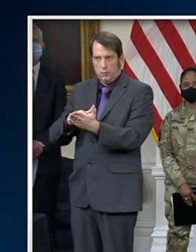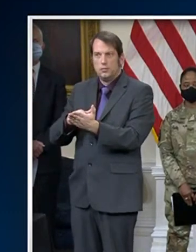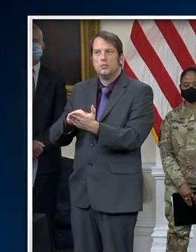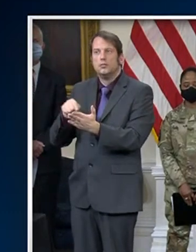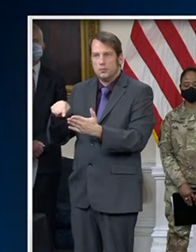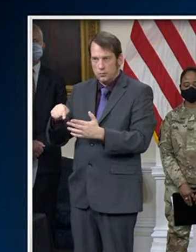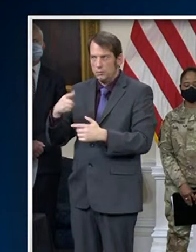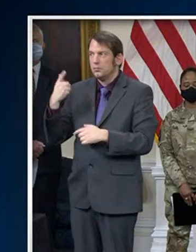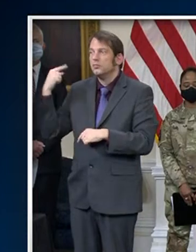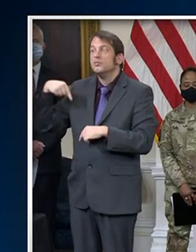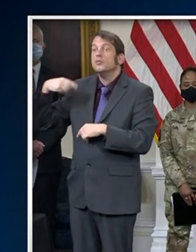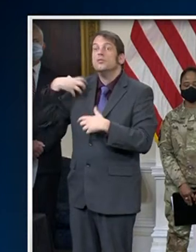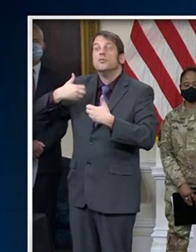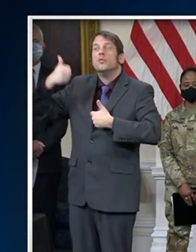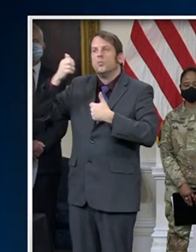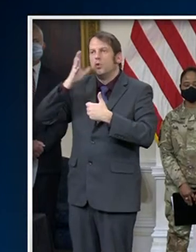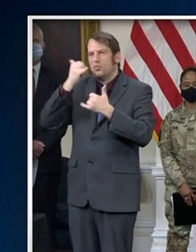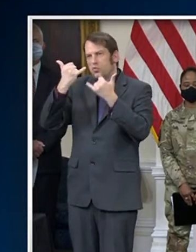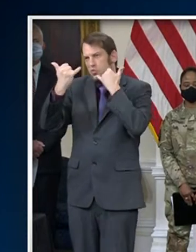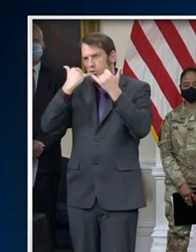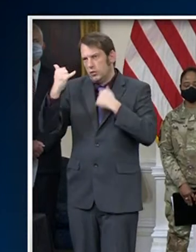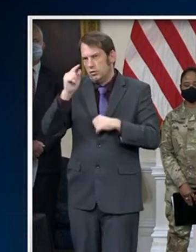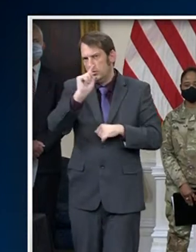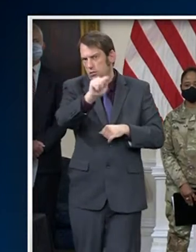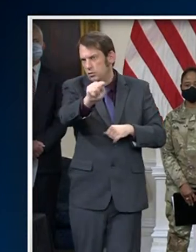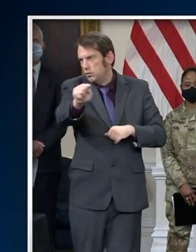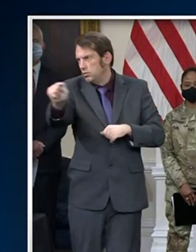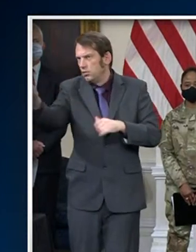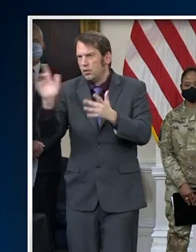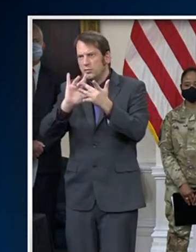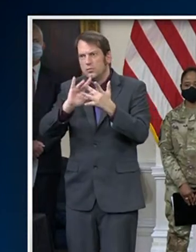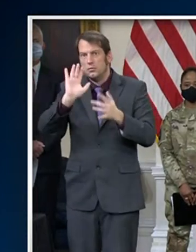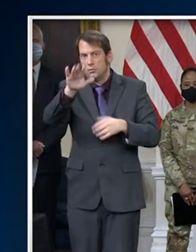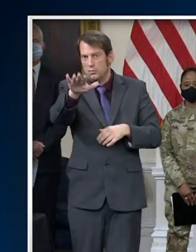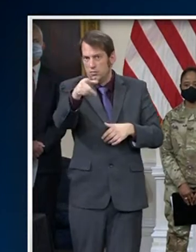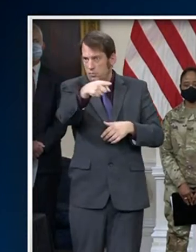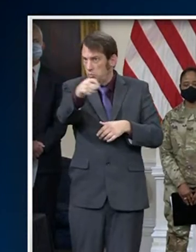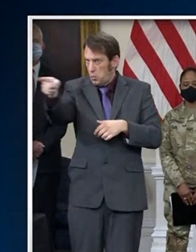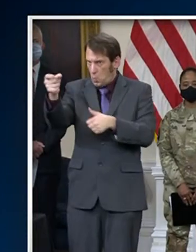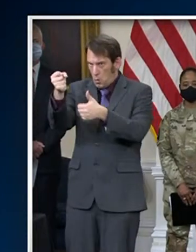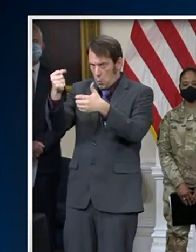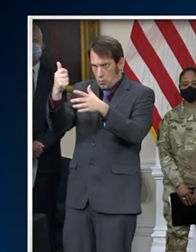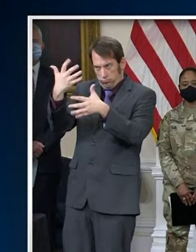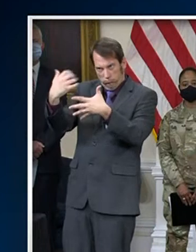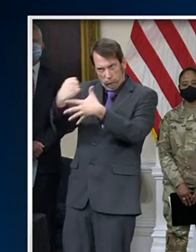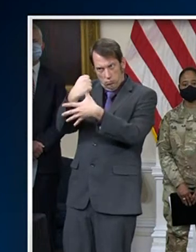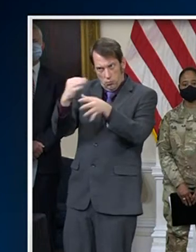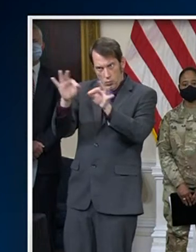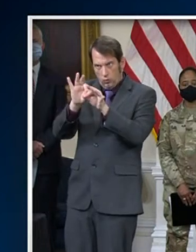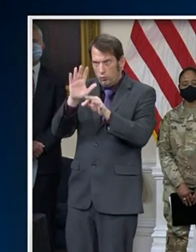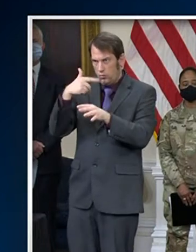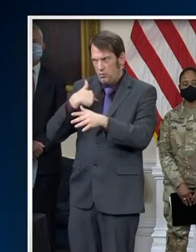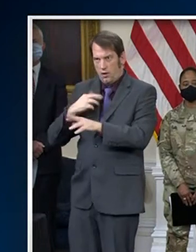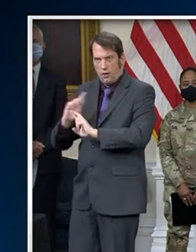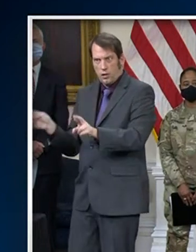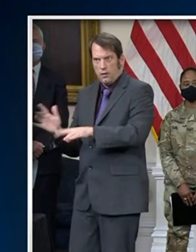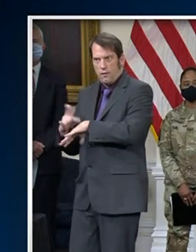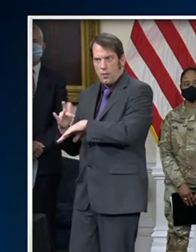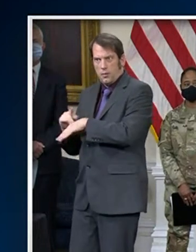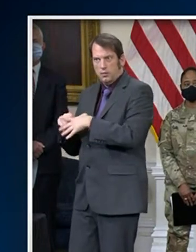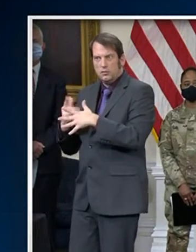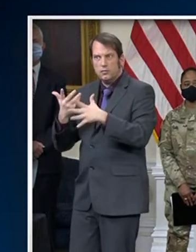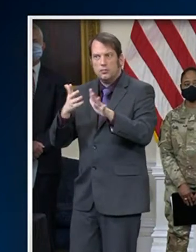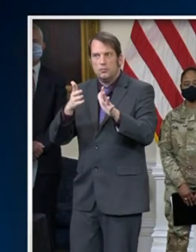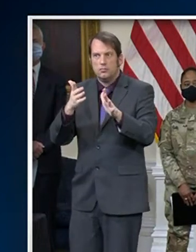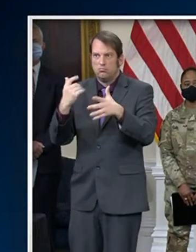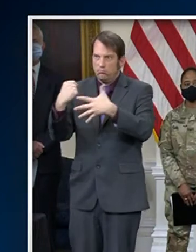calls and contacting them for these priority appointment slots. Each week, we set aside dedicated appointments